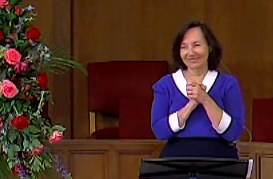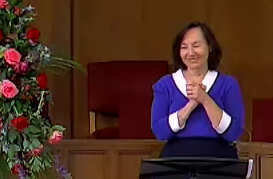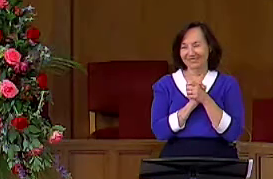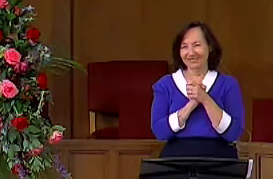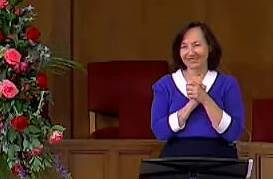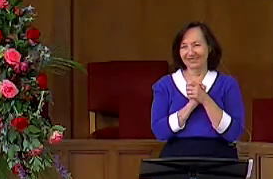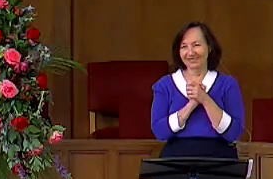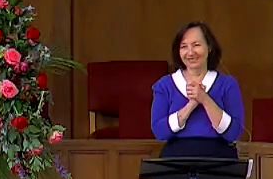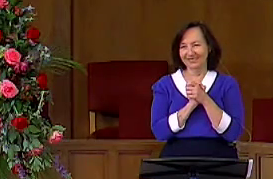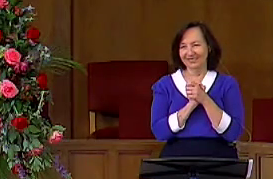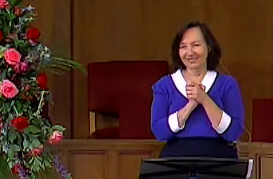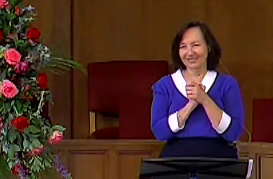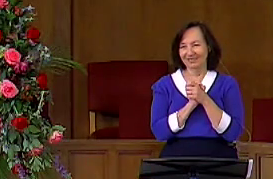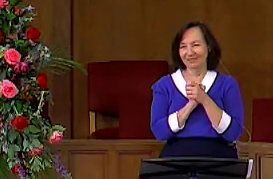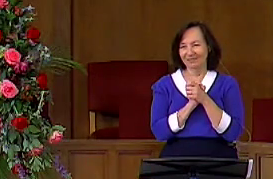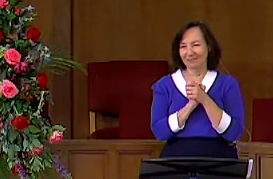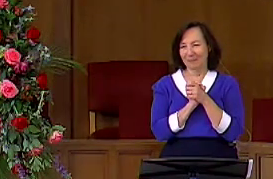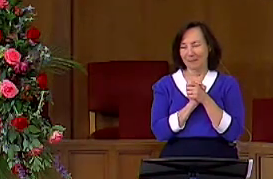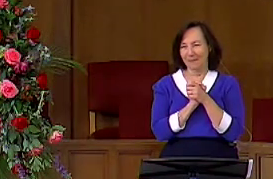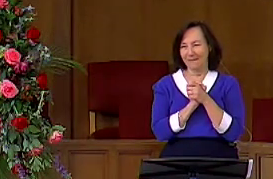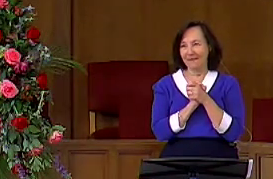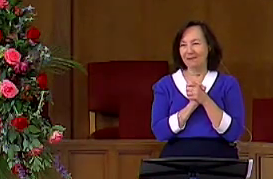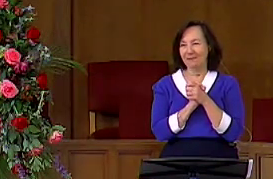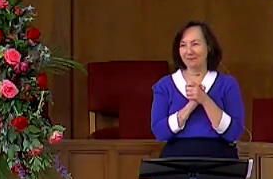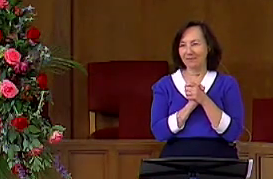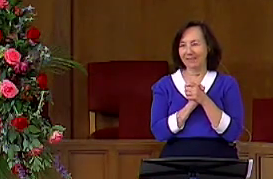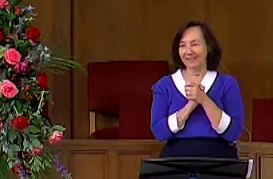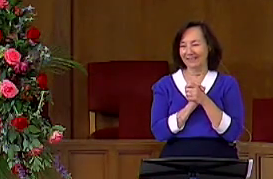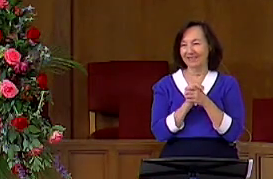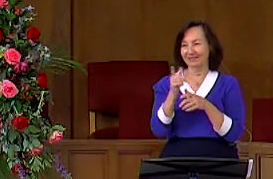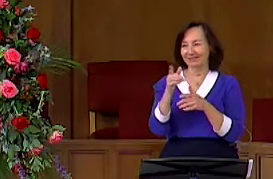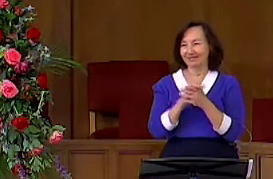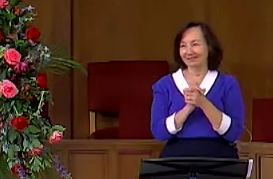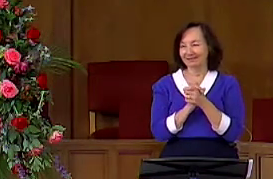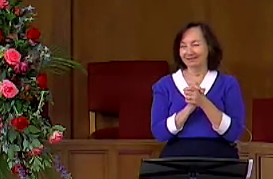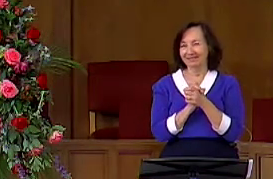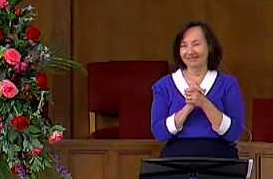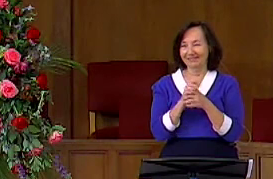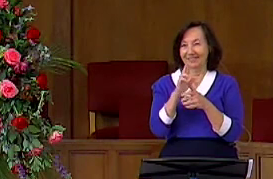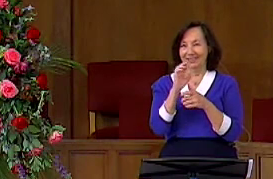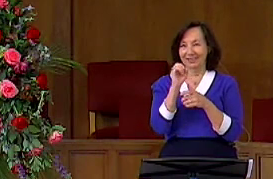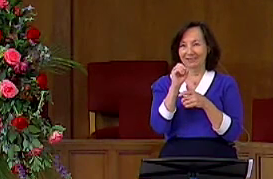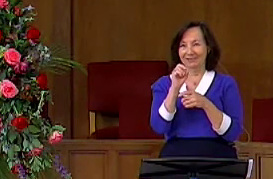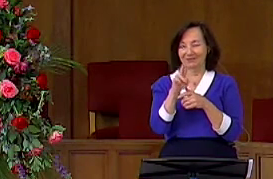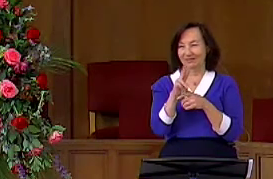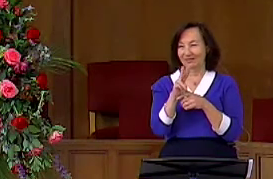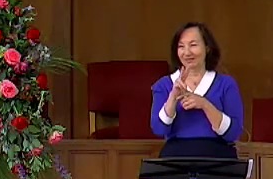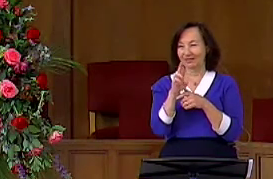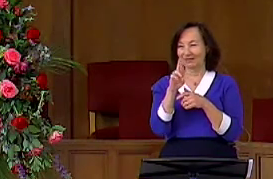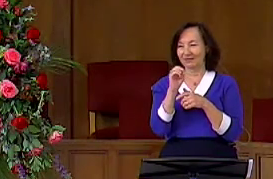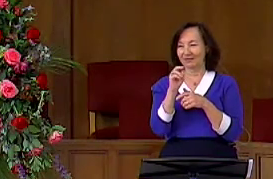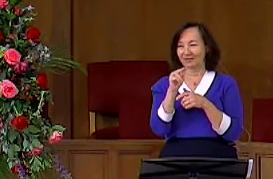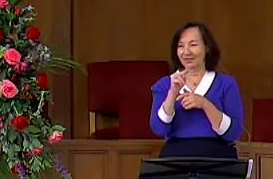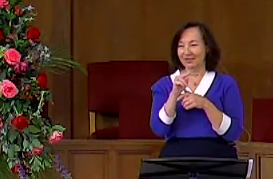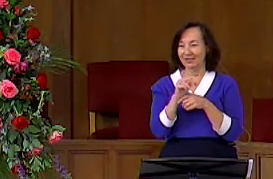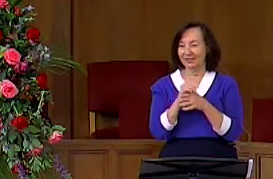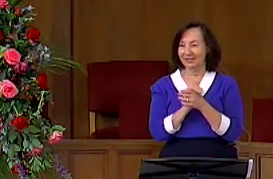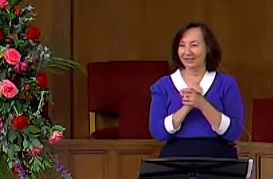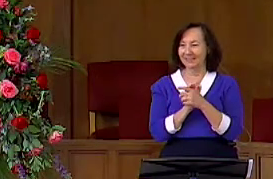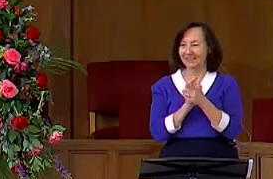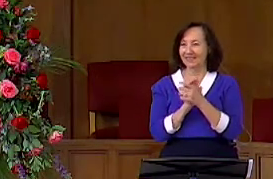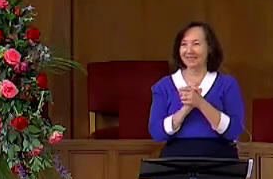If I was going to take off today and Reverend Ron didn't show up, you guys would still have a stand over. Right, you can stand right there if you